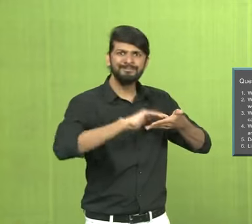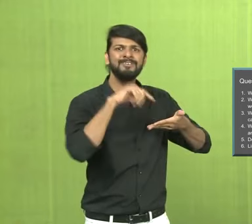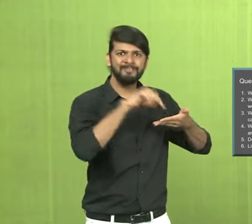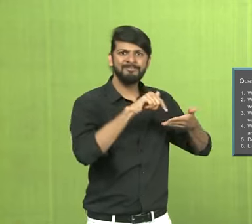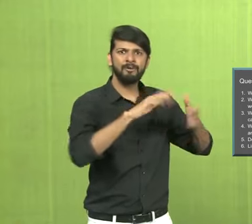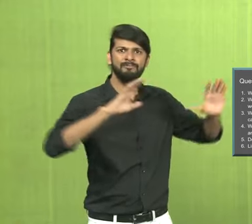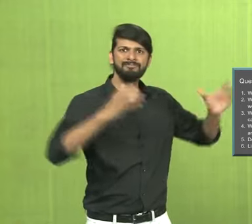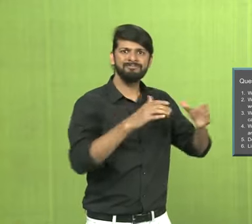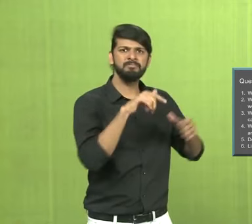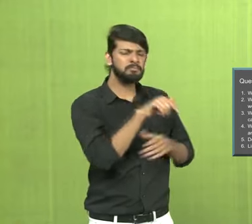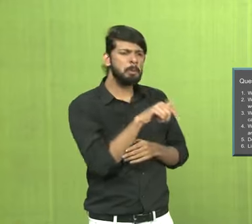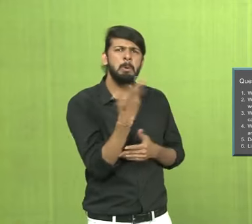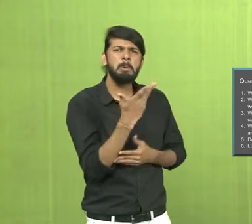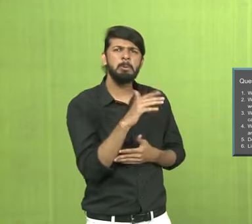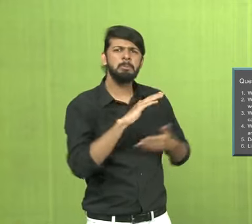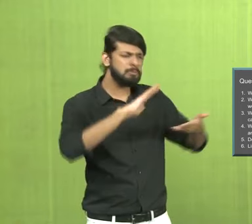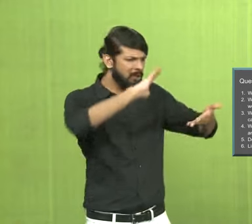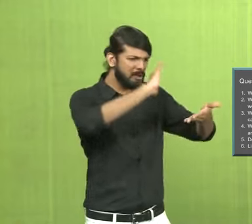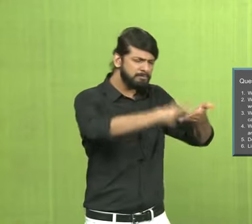family, what is it called?